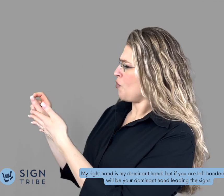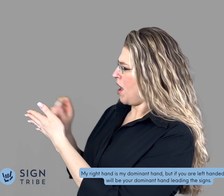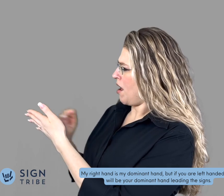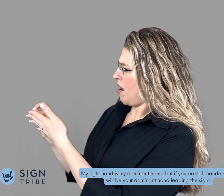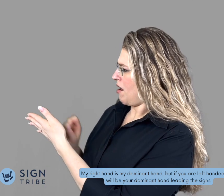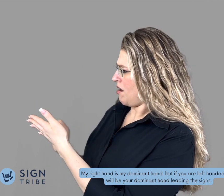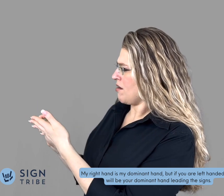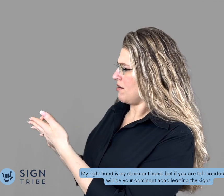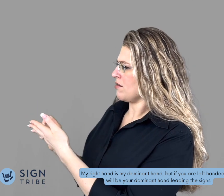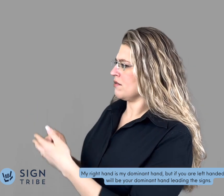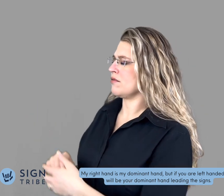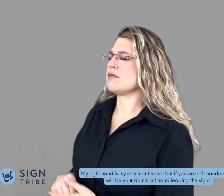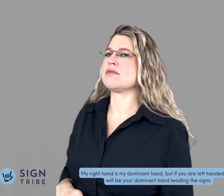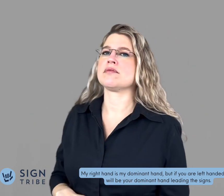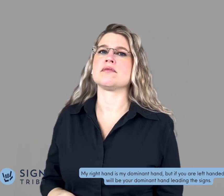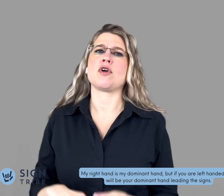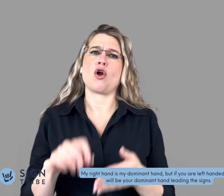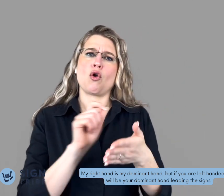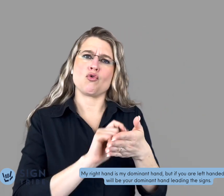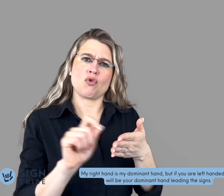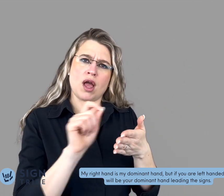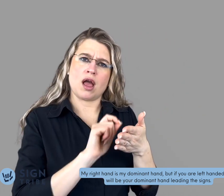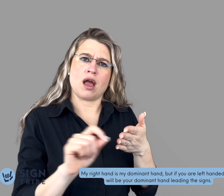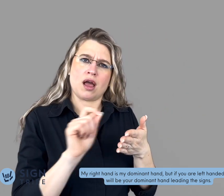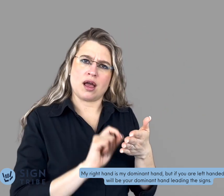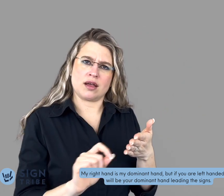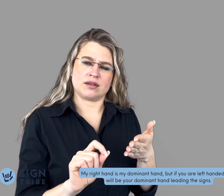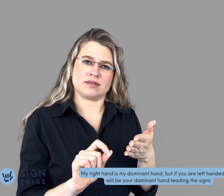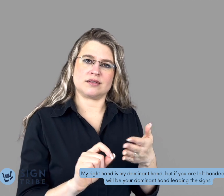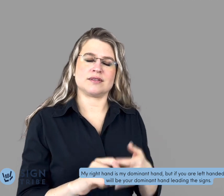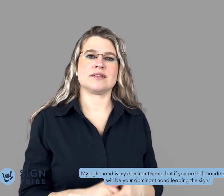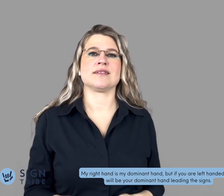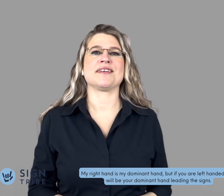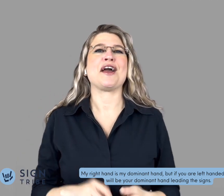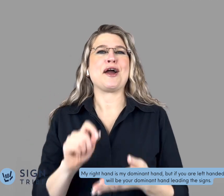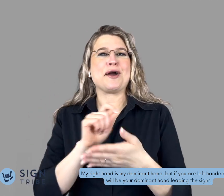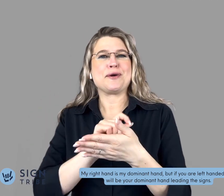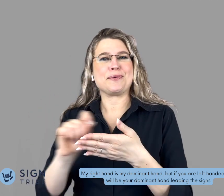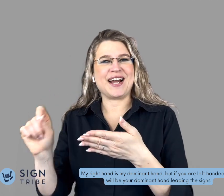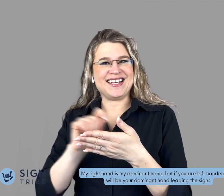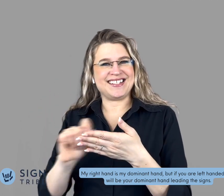Right.